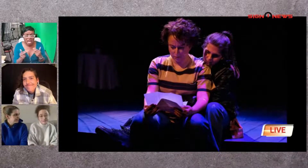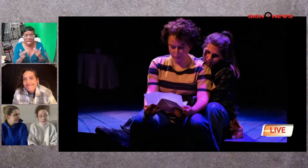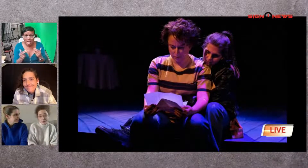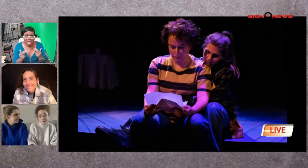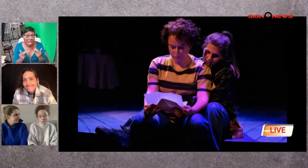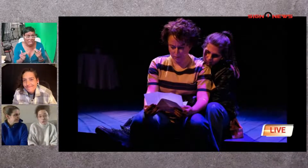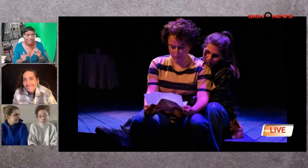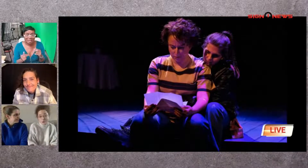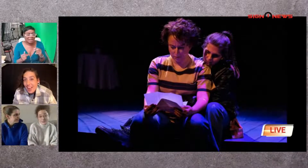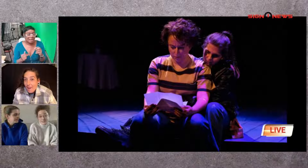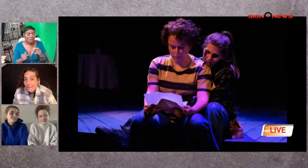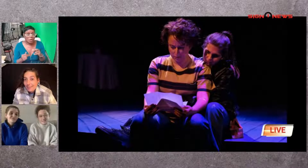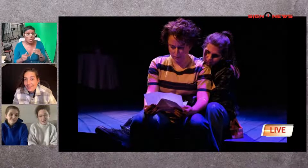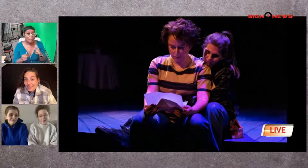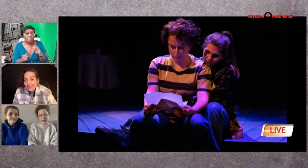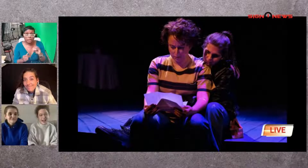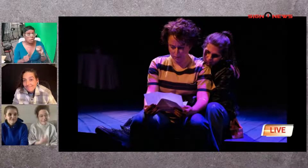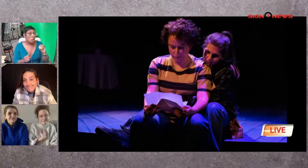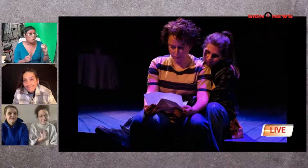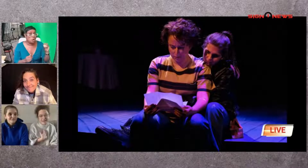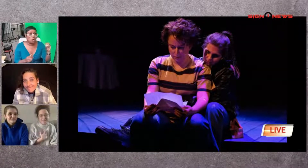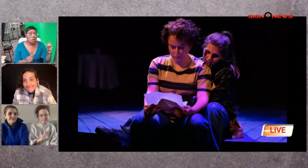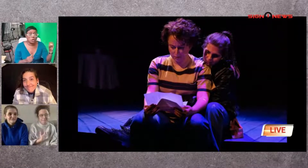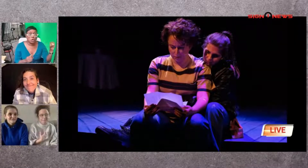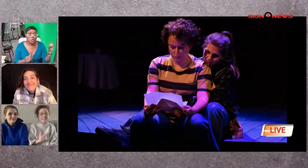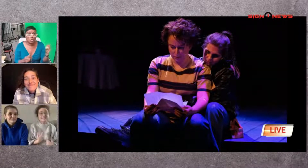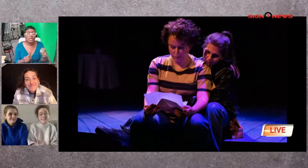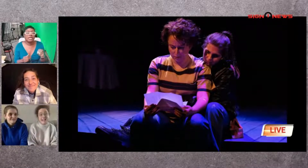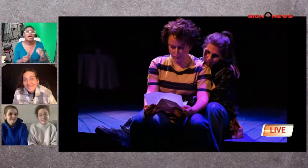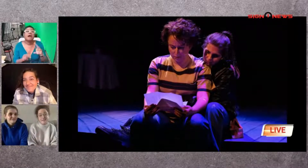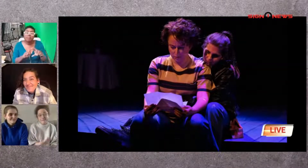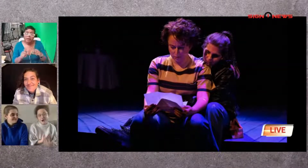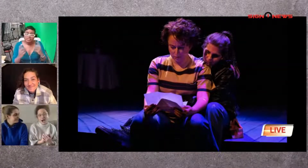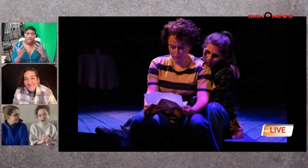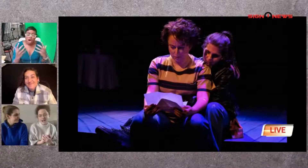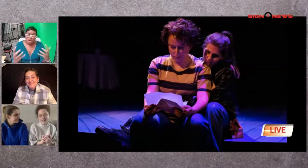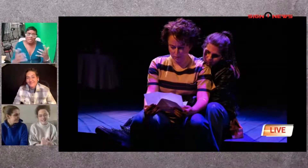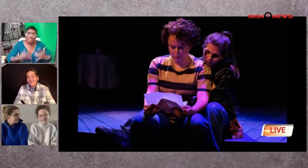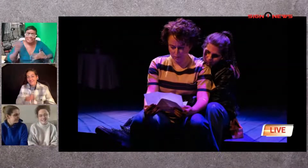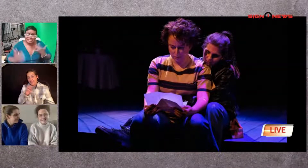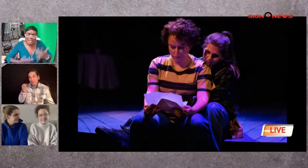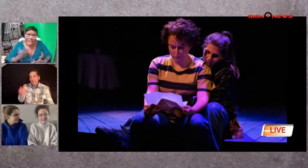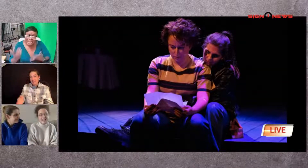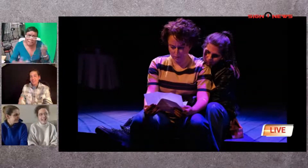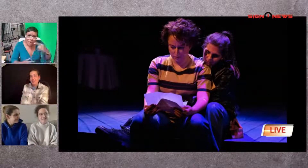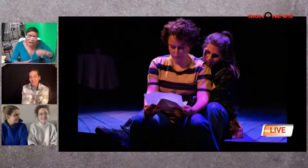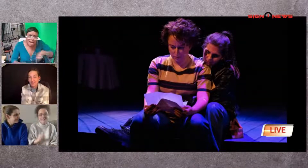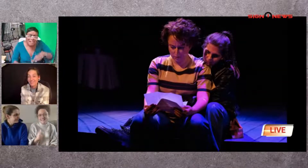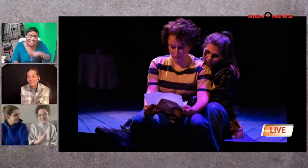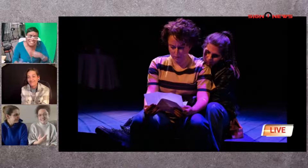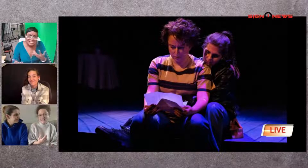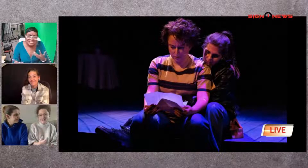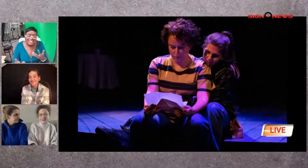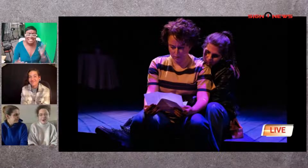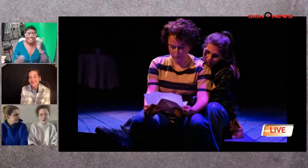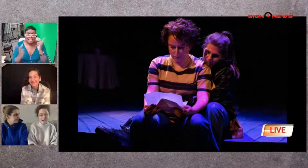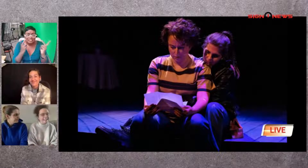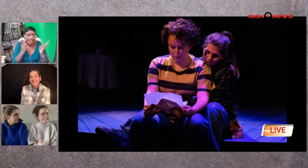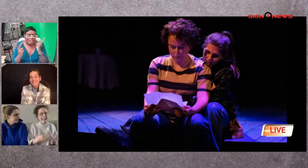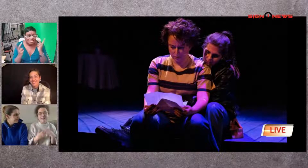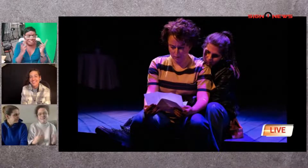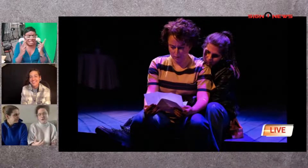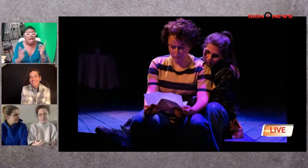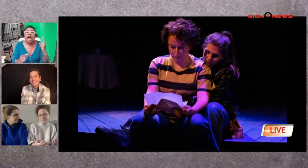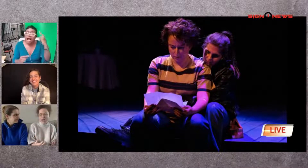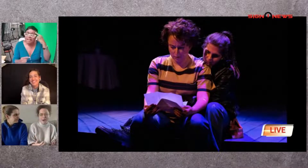or, booze. And so to have them excited for us and seeing, I